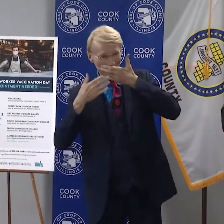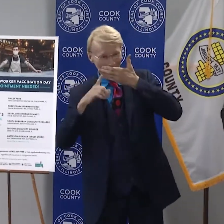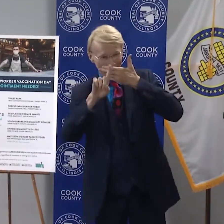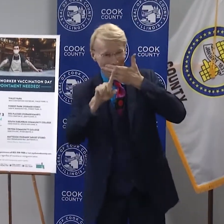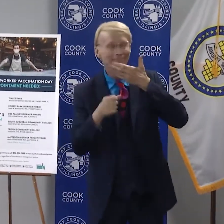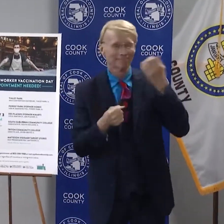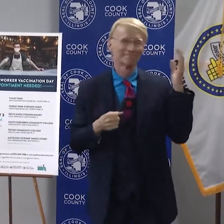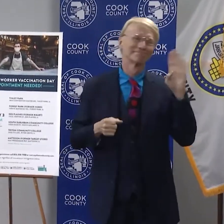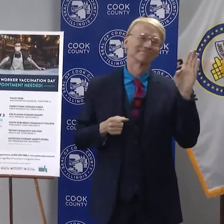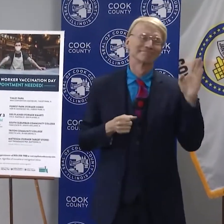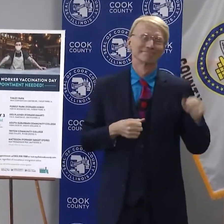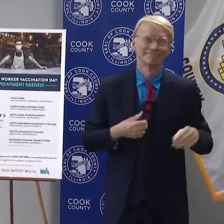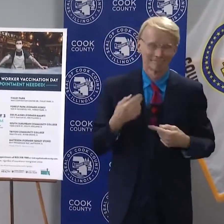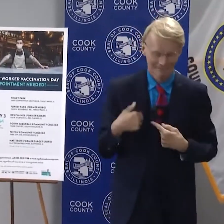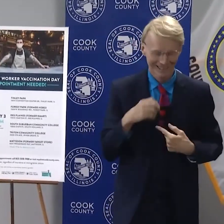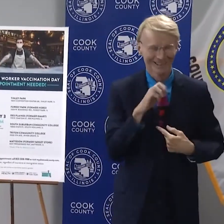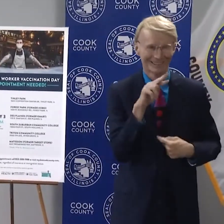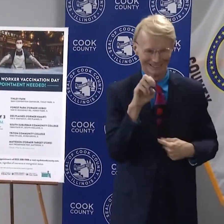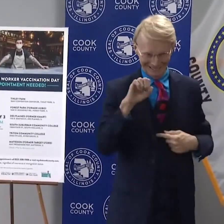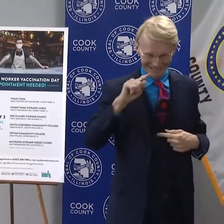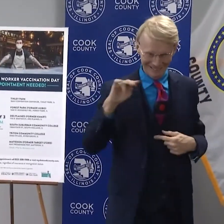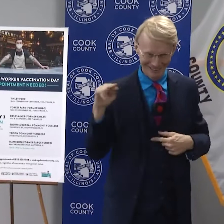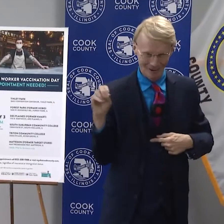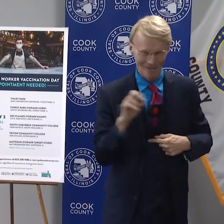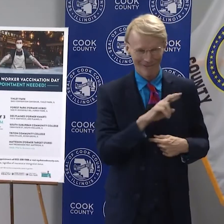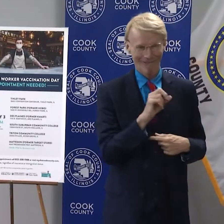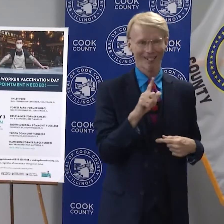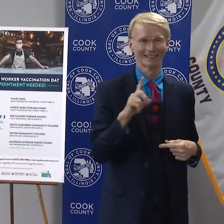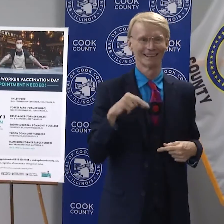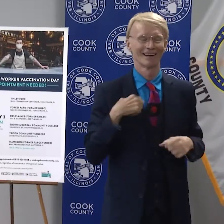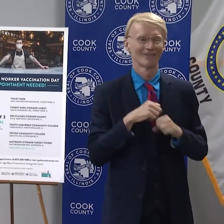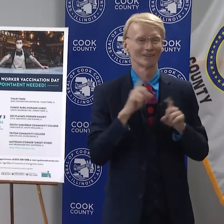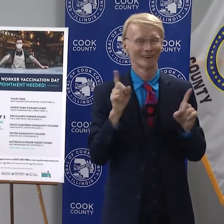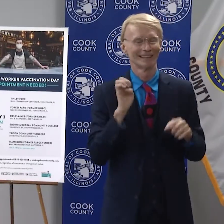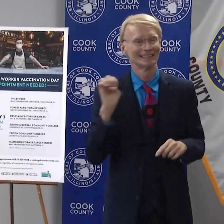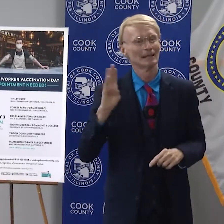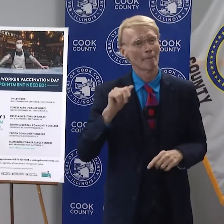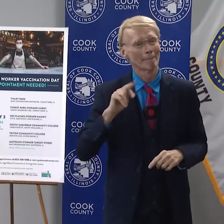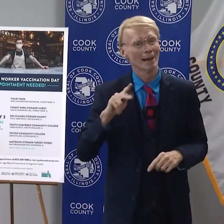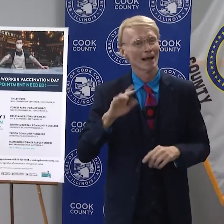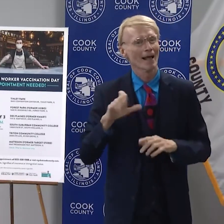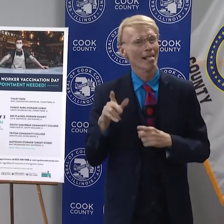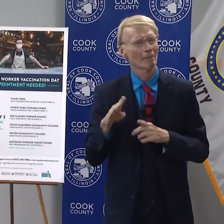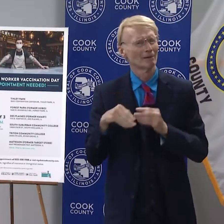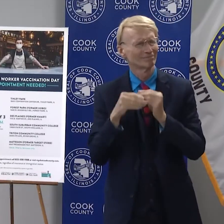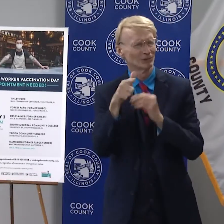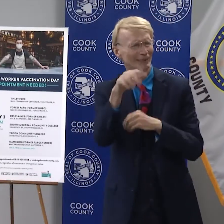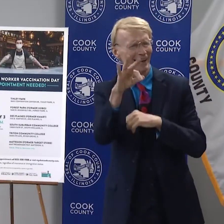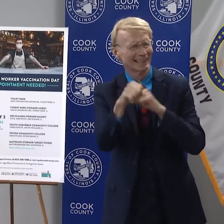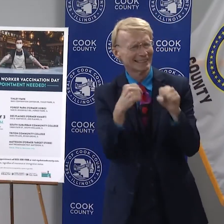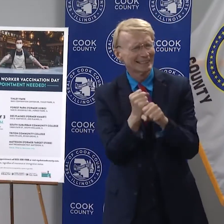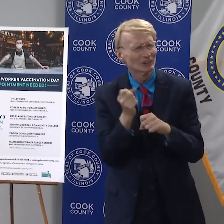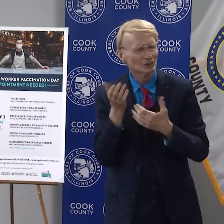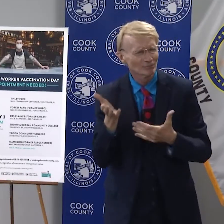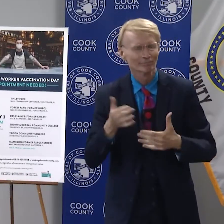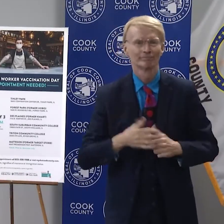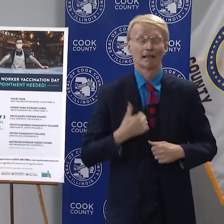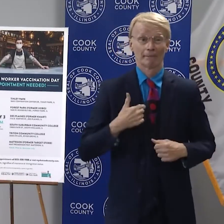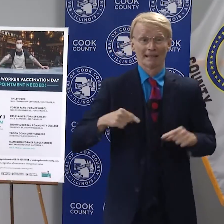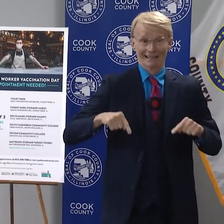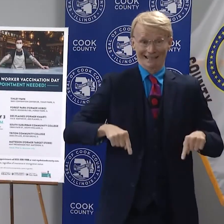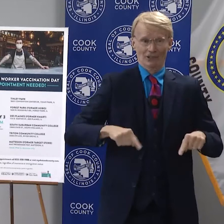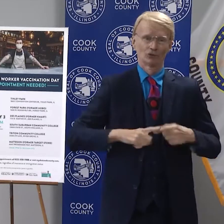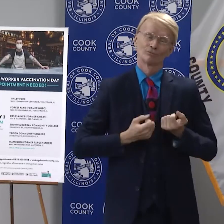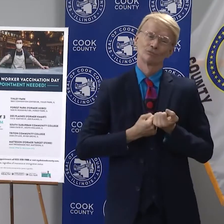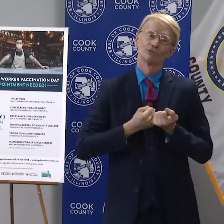Otherwise, you won't understand. Okay. Hello, everybody. My name is Ernestino Roldan. I work for East Bank Club. I've been there for 29 years, and I'm here